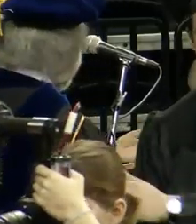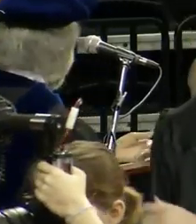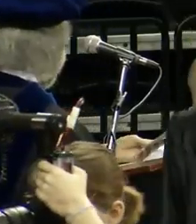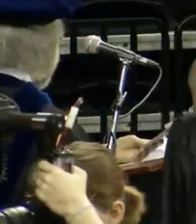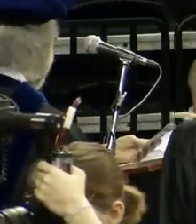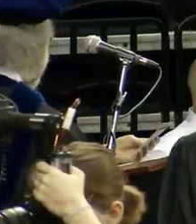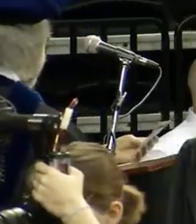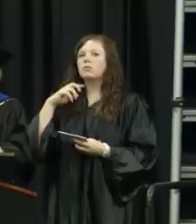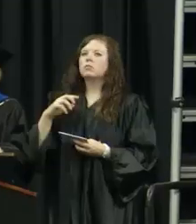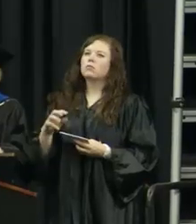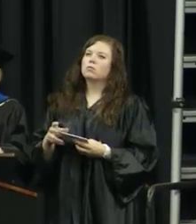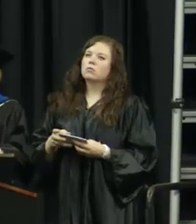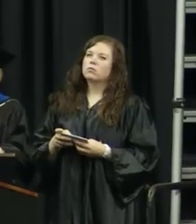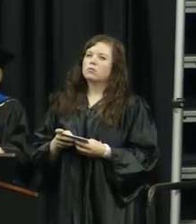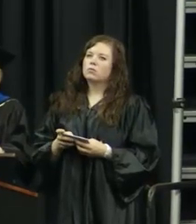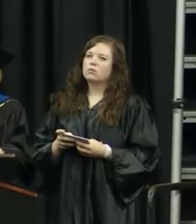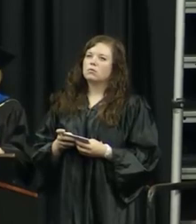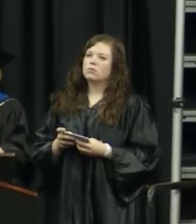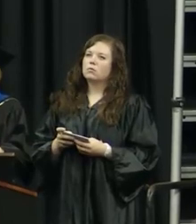Holly